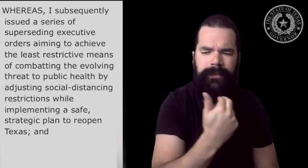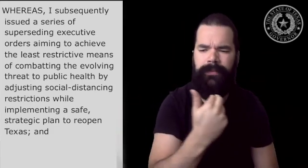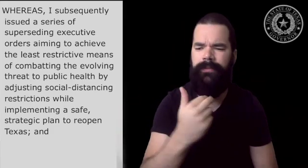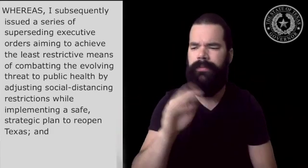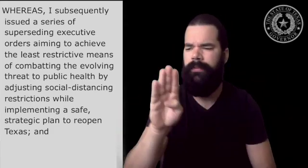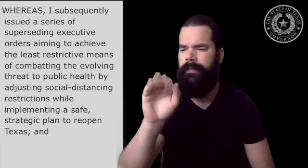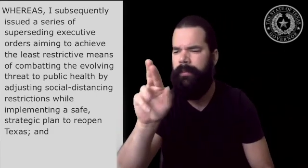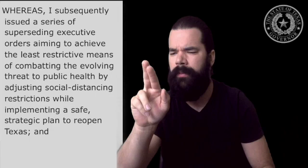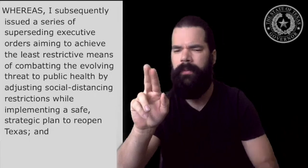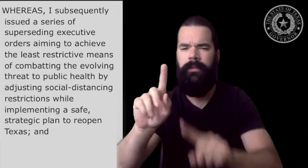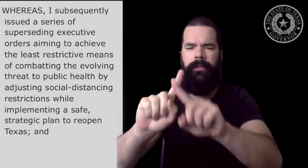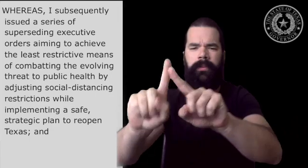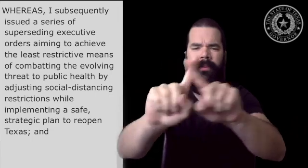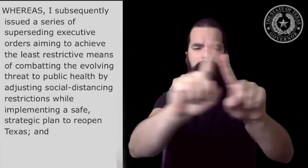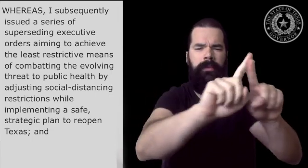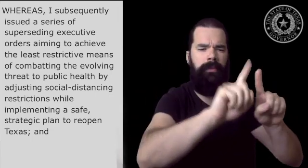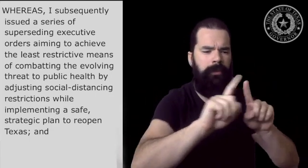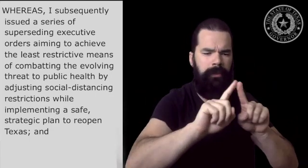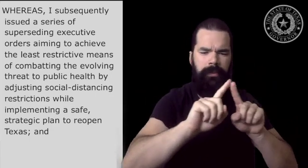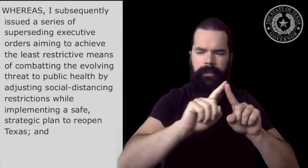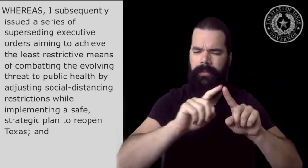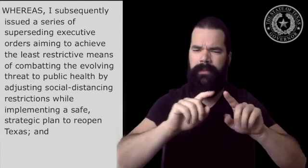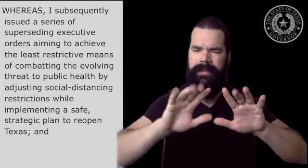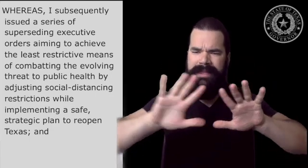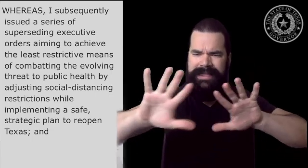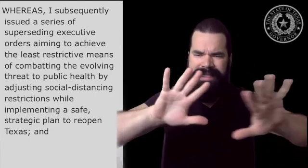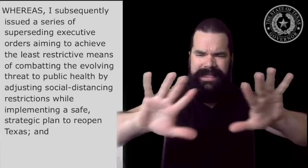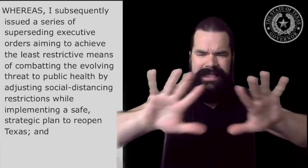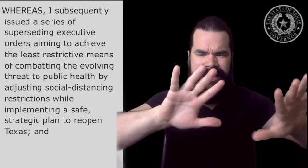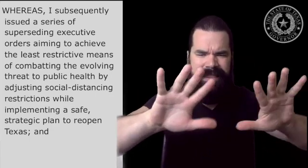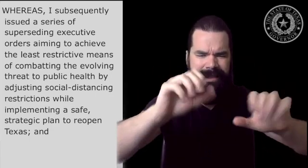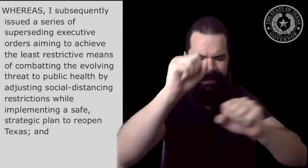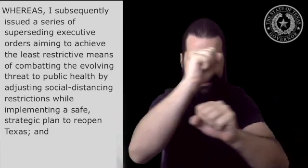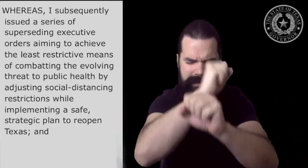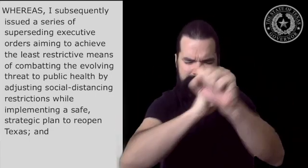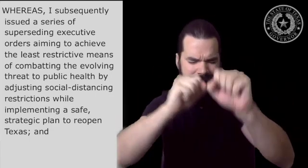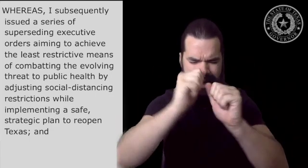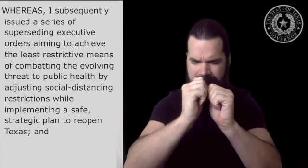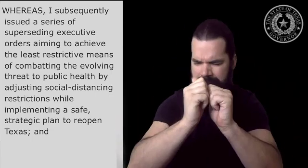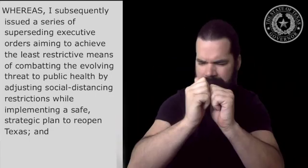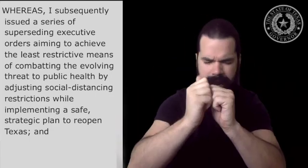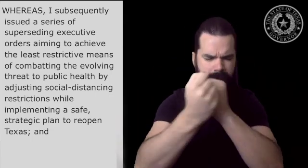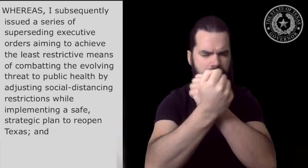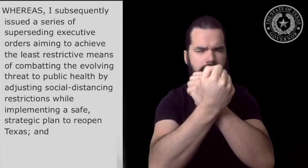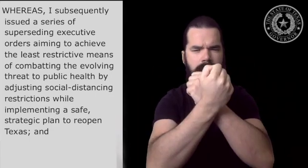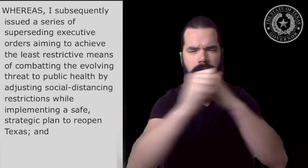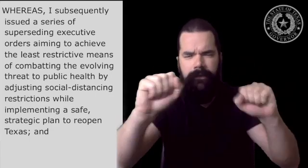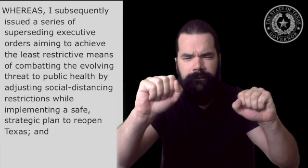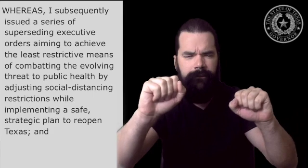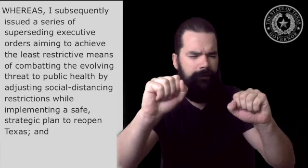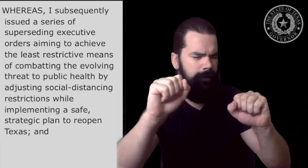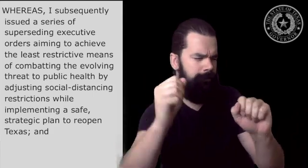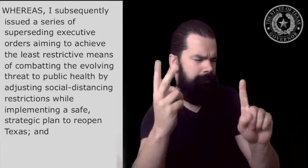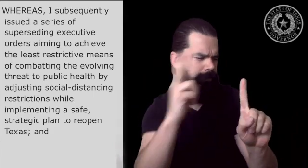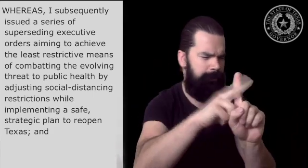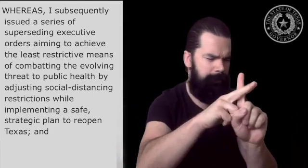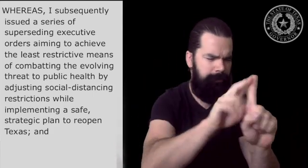restrictions while implementing a safe strategic plan to reopen Texas, and